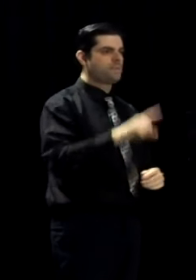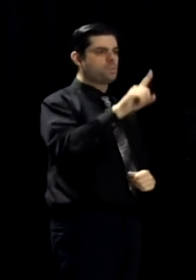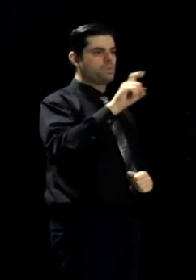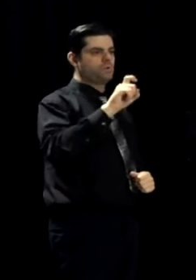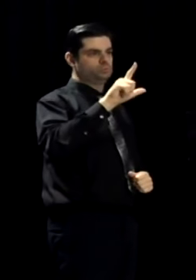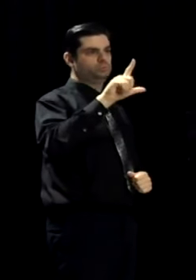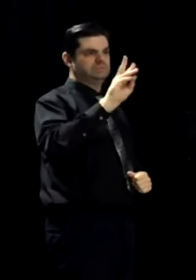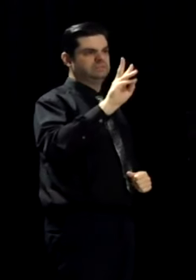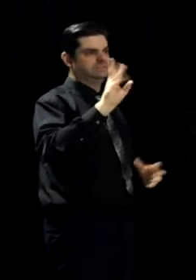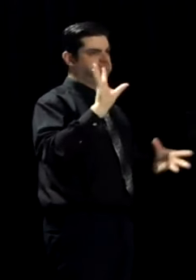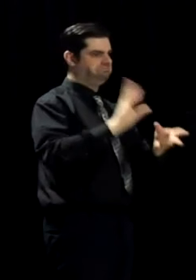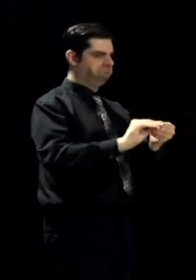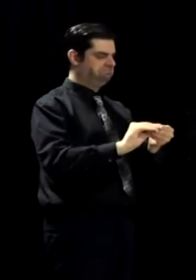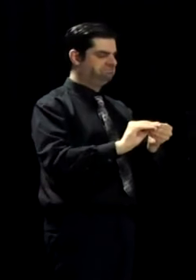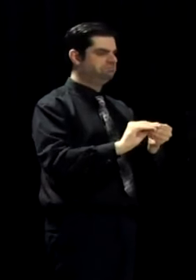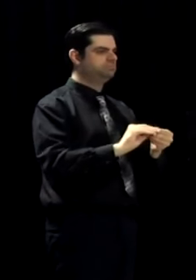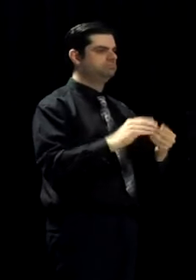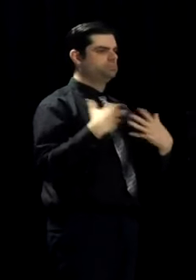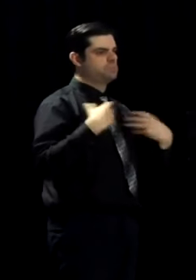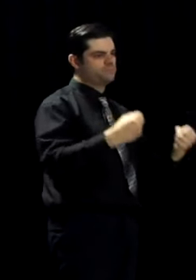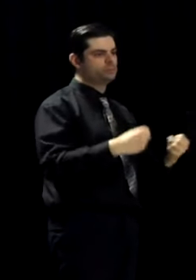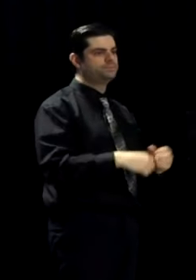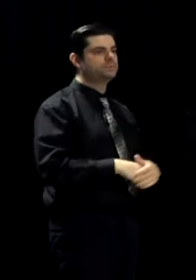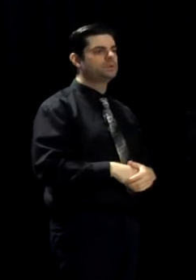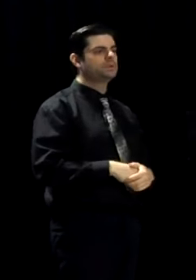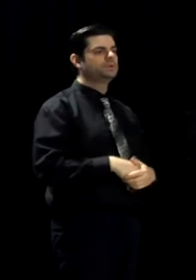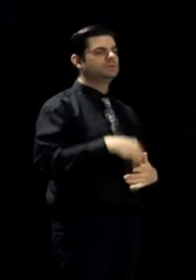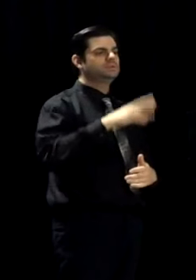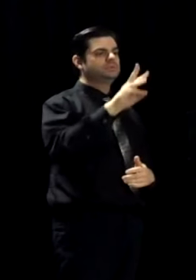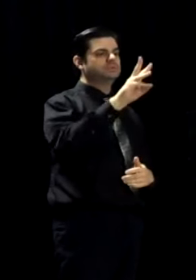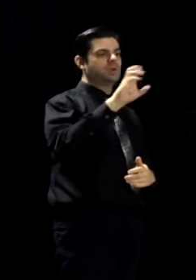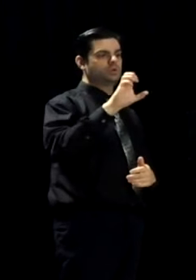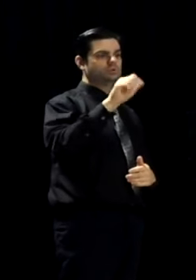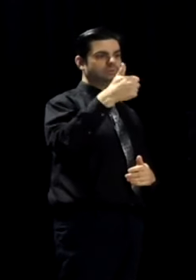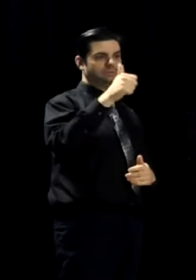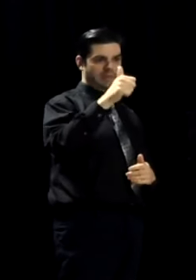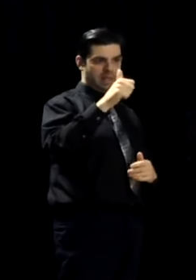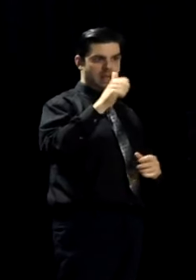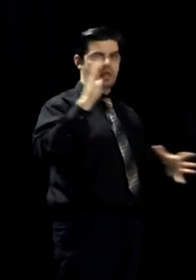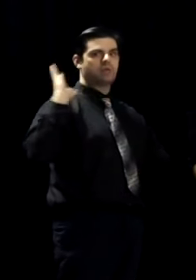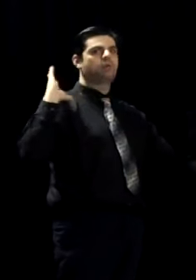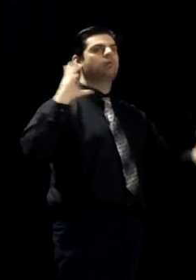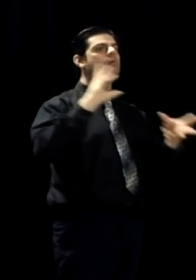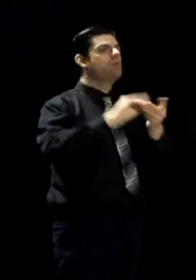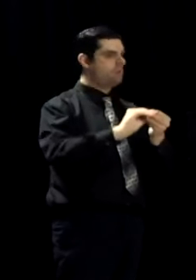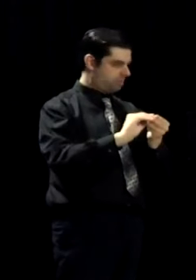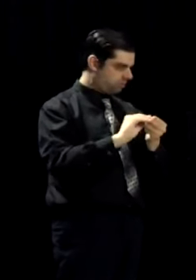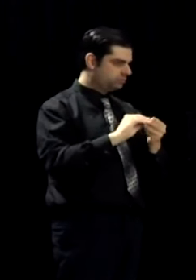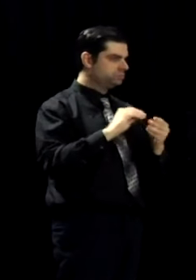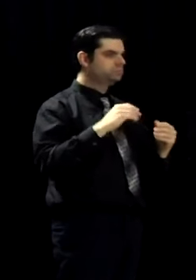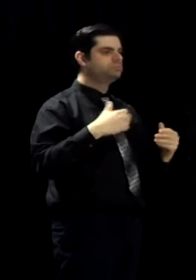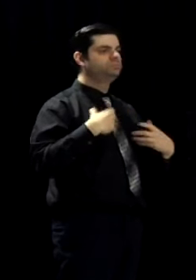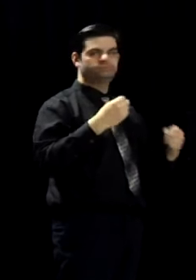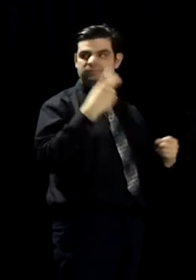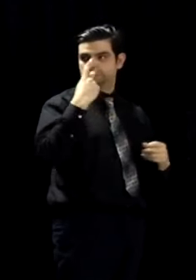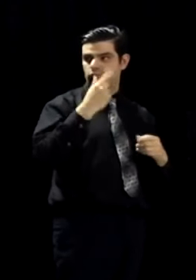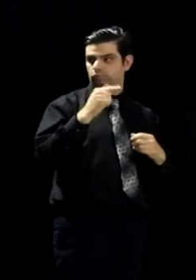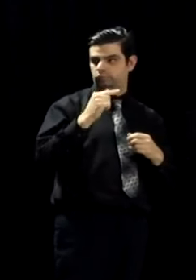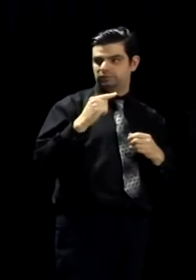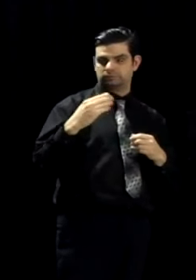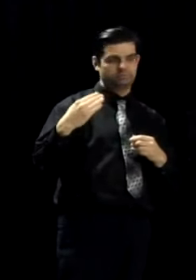Today we have 610 people who have recovered. That's our green curve. That's up 2 from yesterday. Remember, on